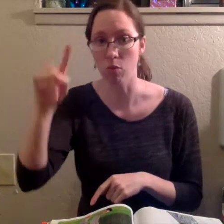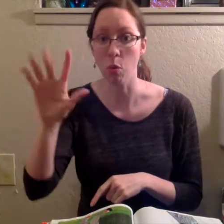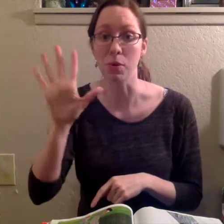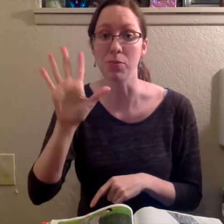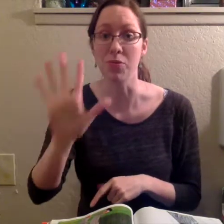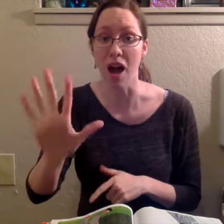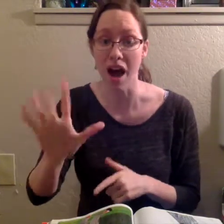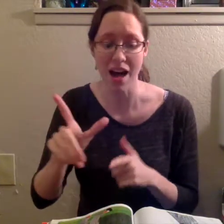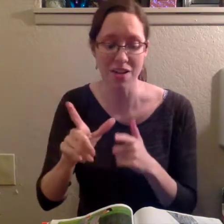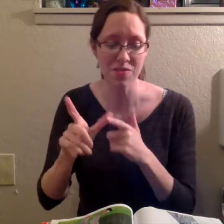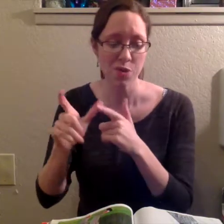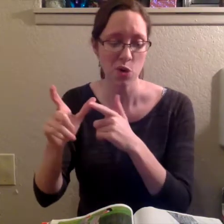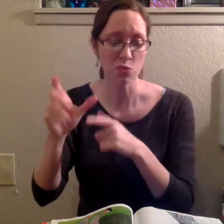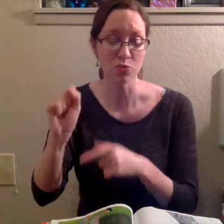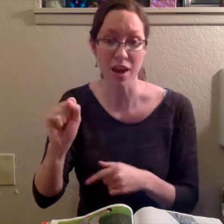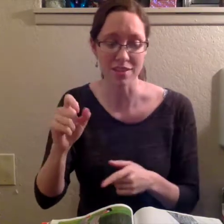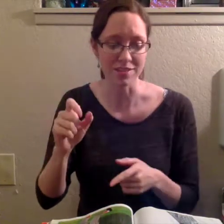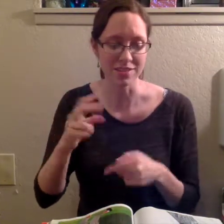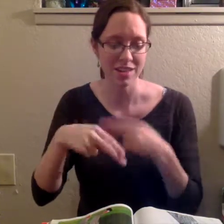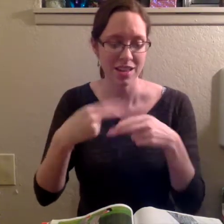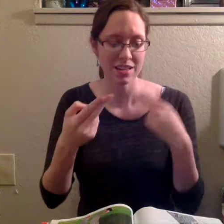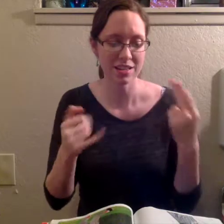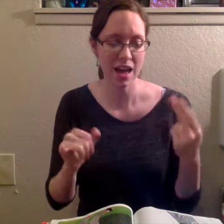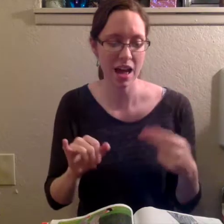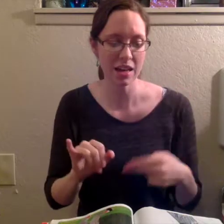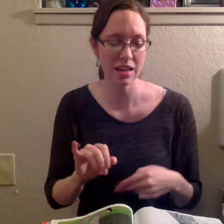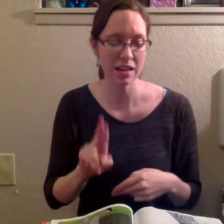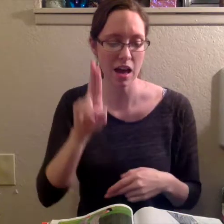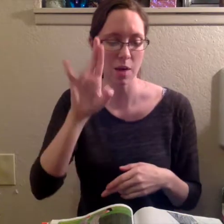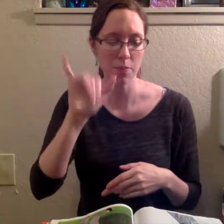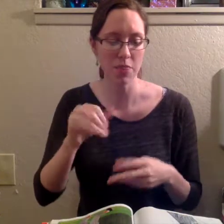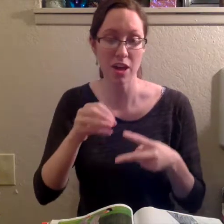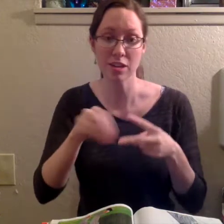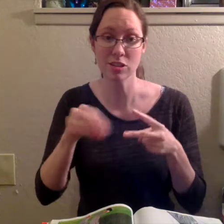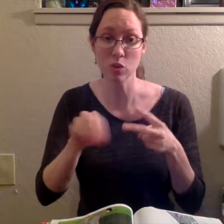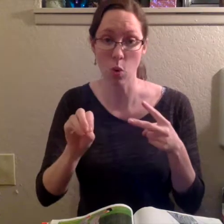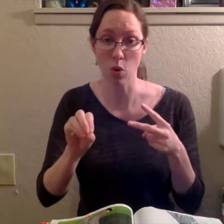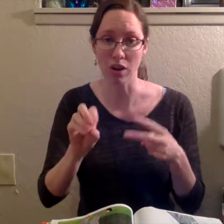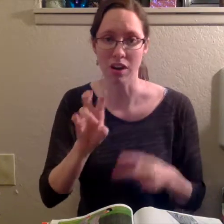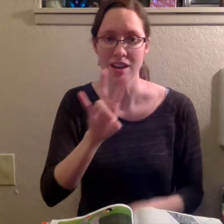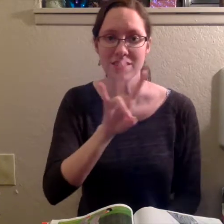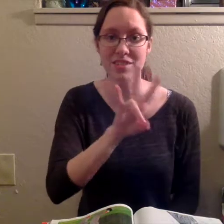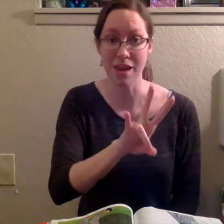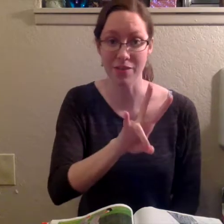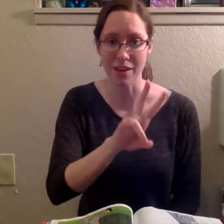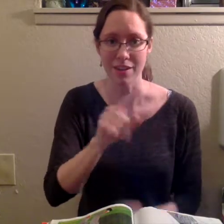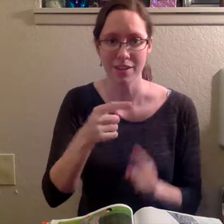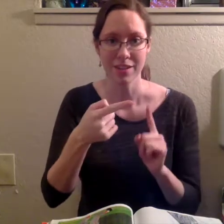for 5 runs, tying up the score 7-7.